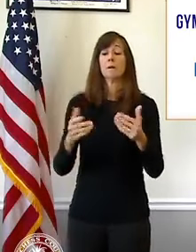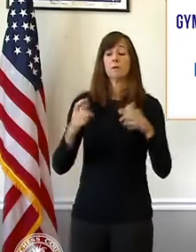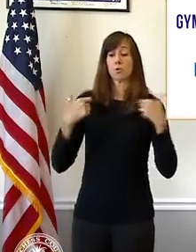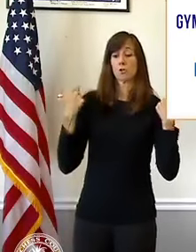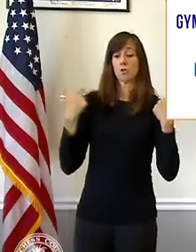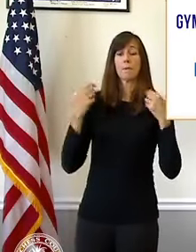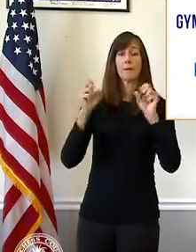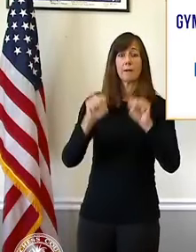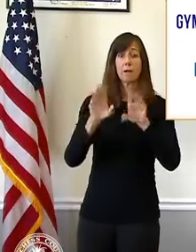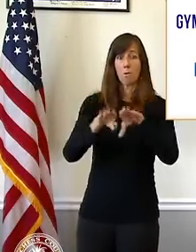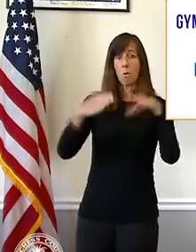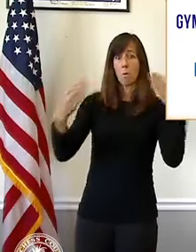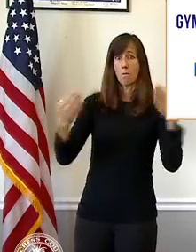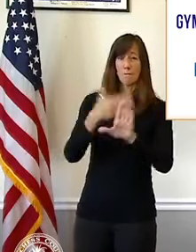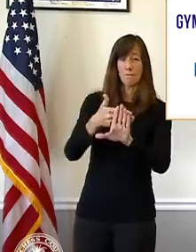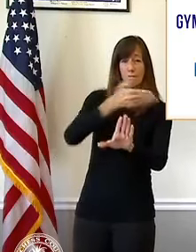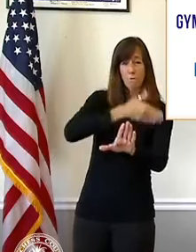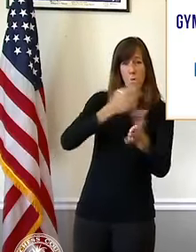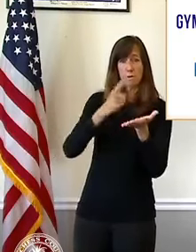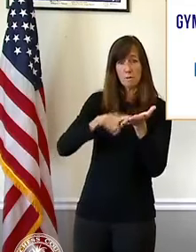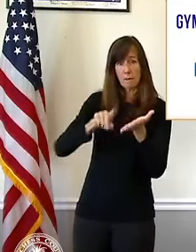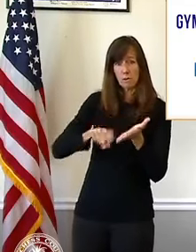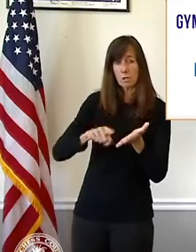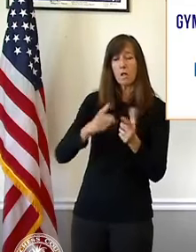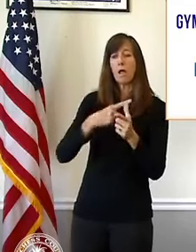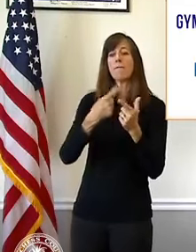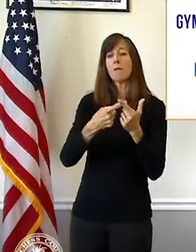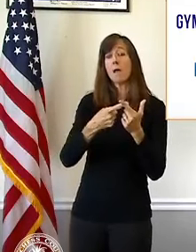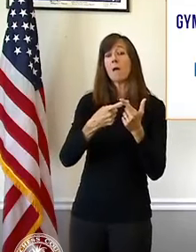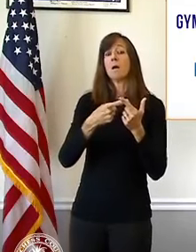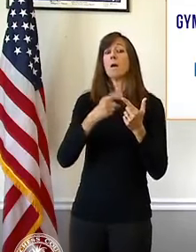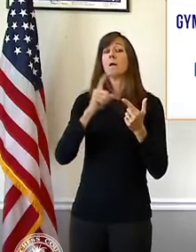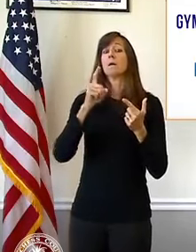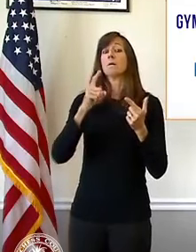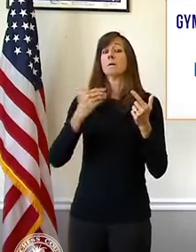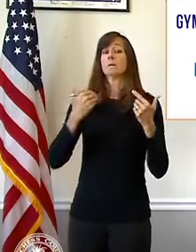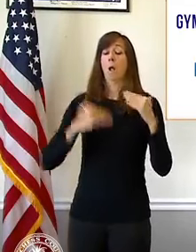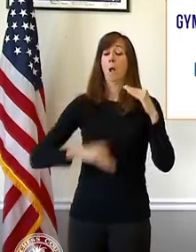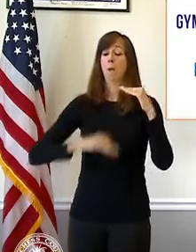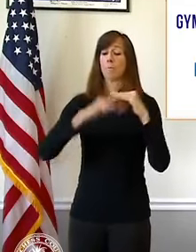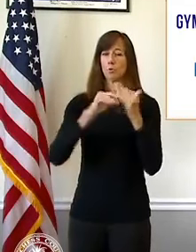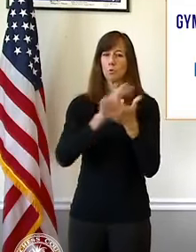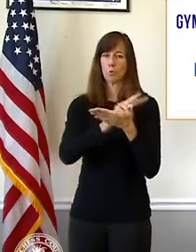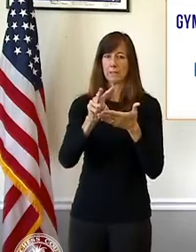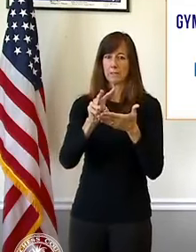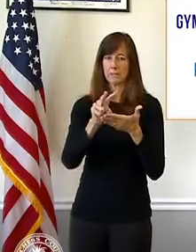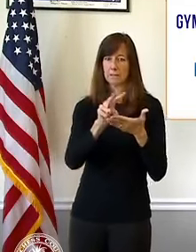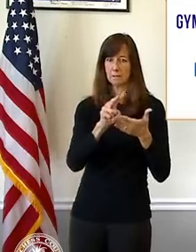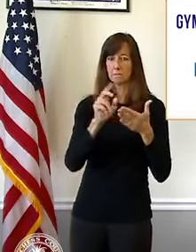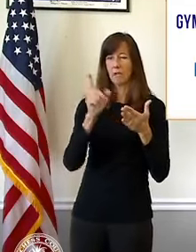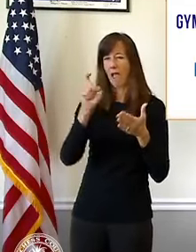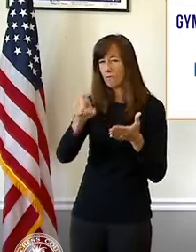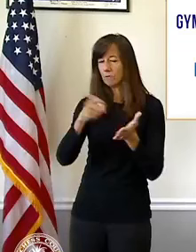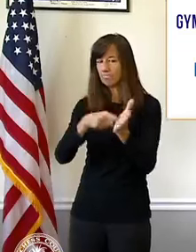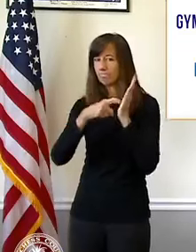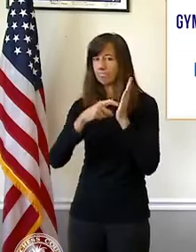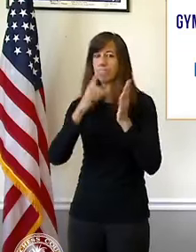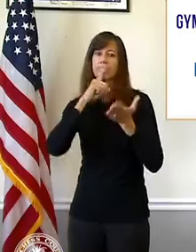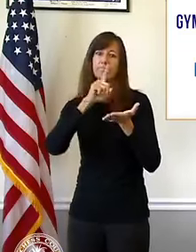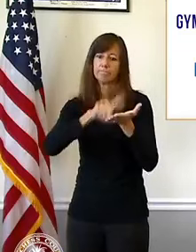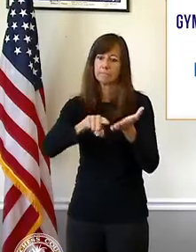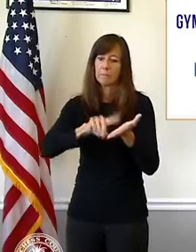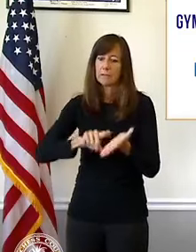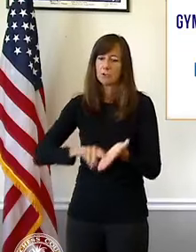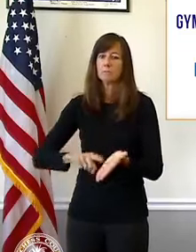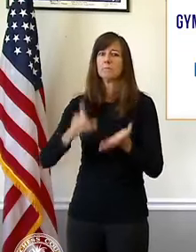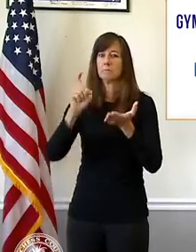inspection. We have 2 weeks from opening to conduct that inspection, and we are conducting them as they